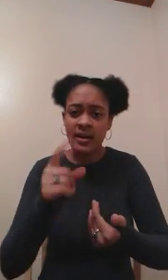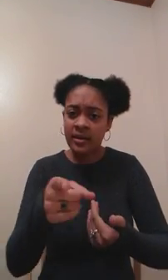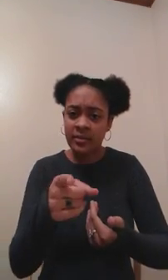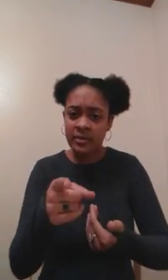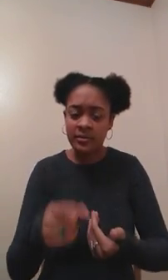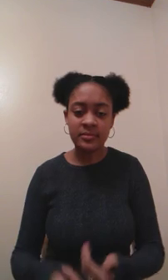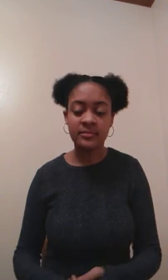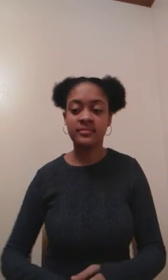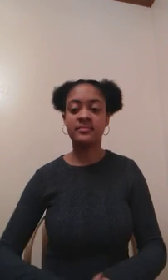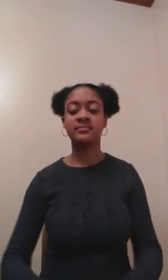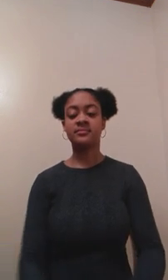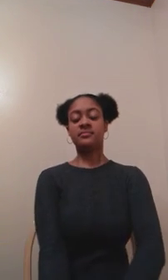How are you?